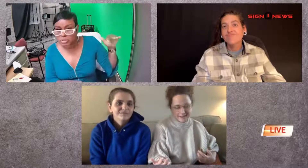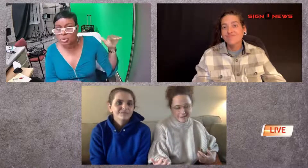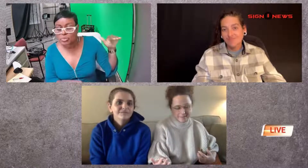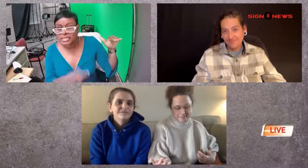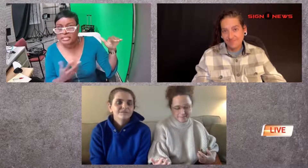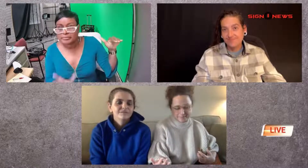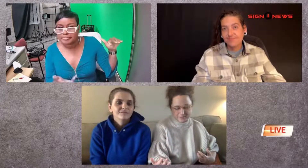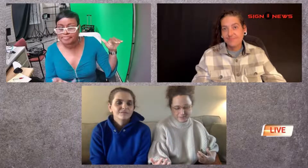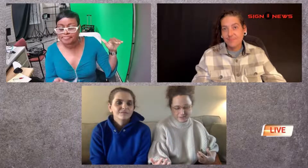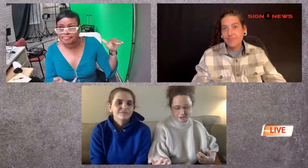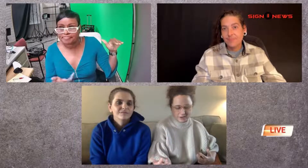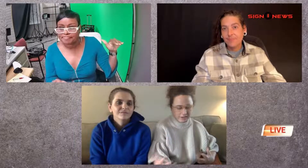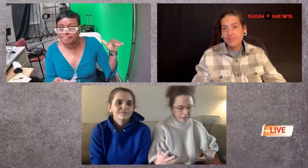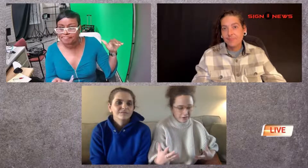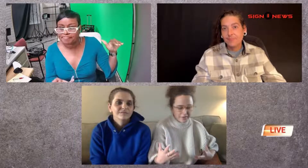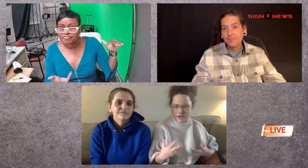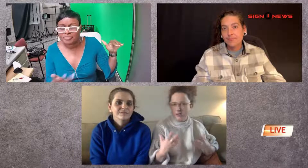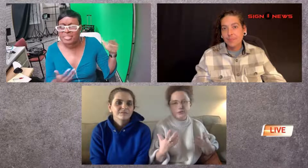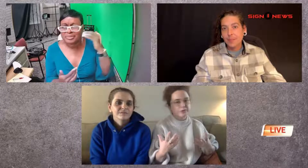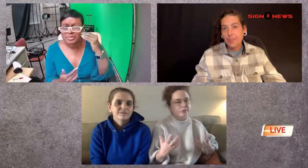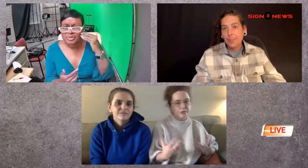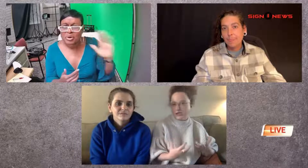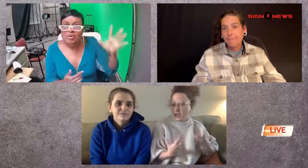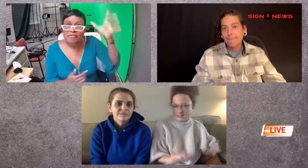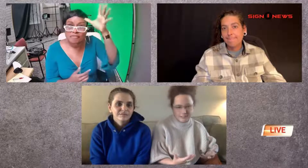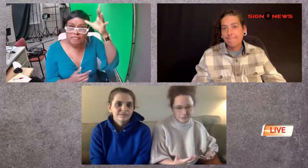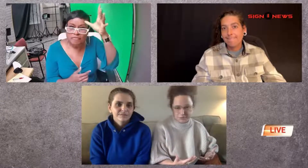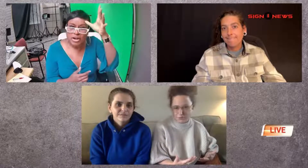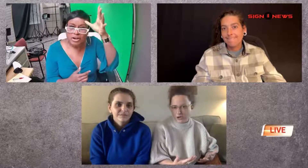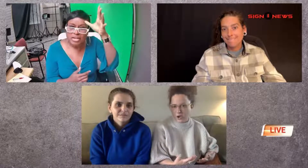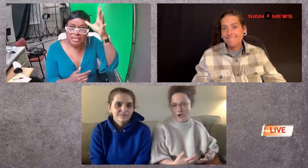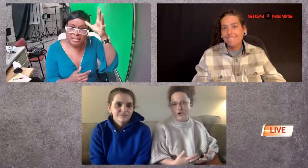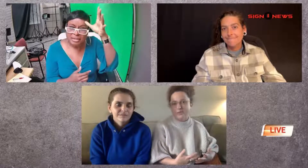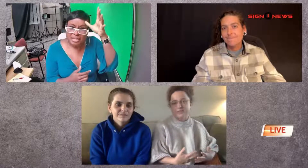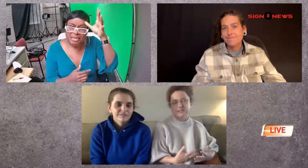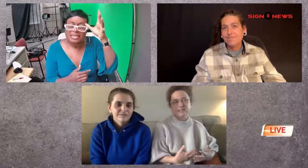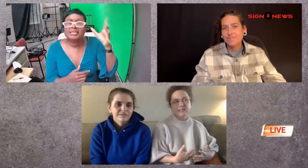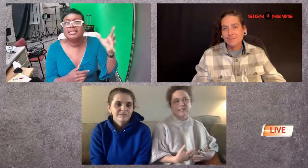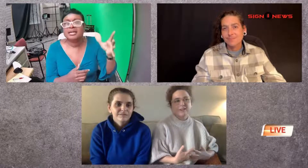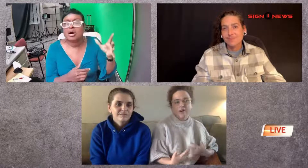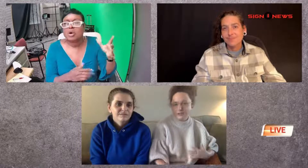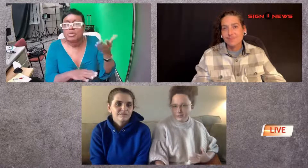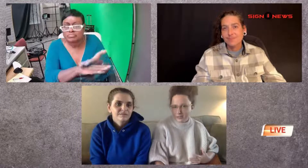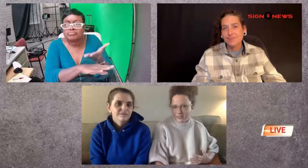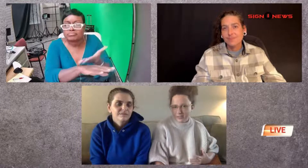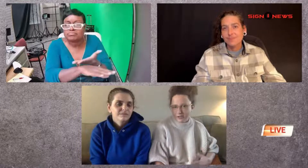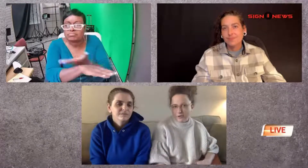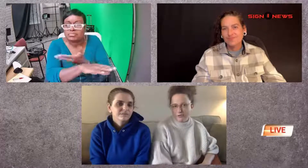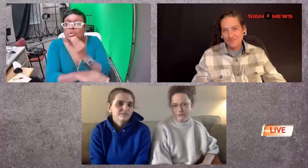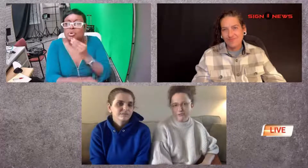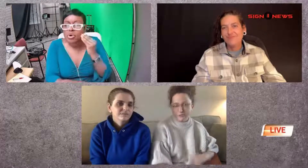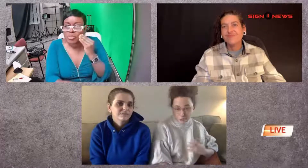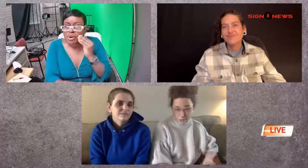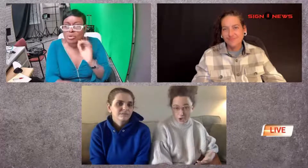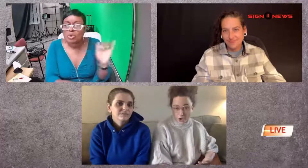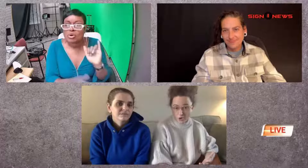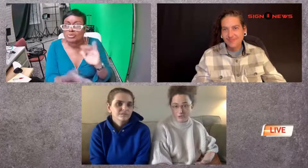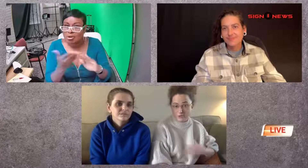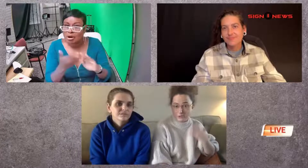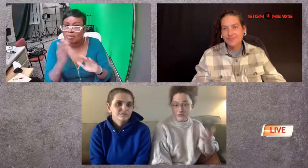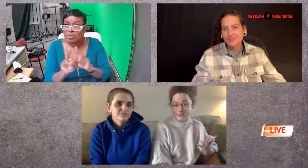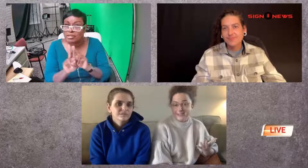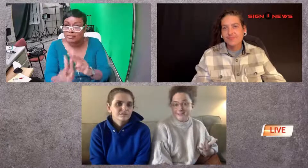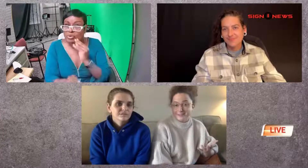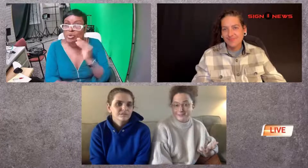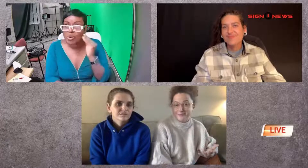this, you know, her father was constantly restoring homes. He also ran the local funeral home,